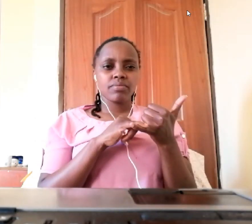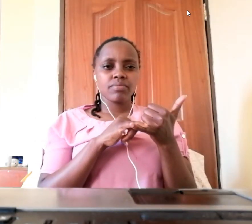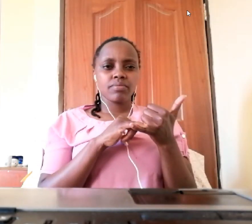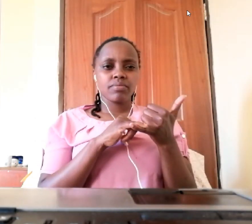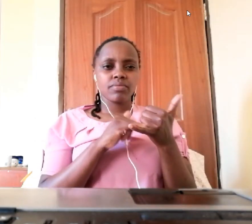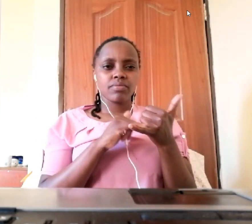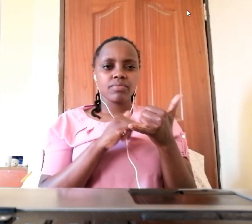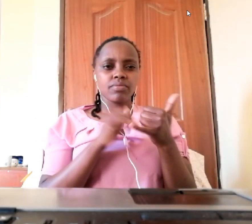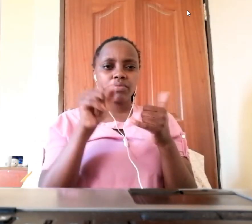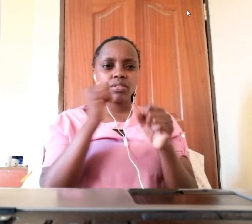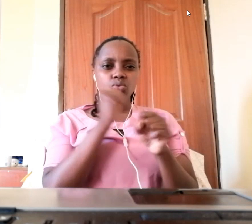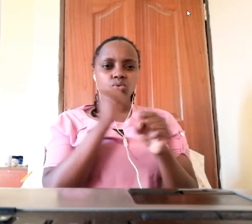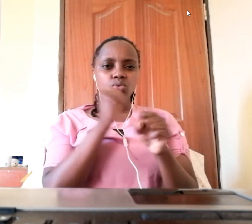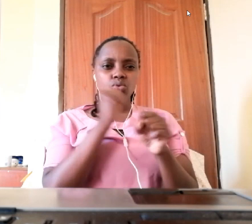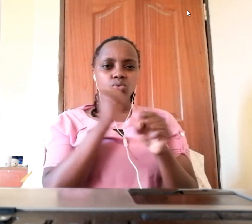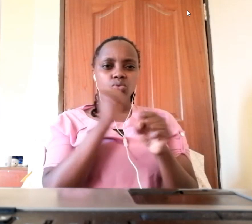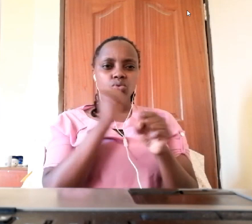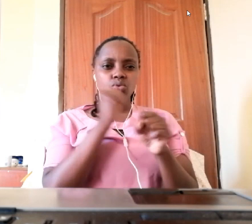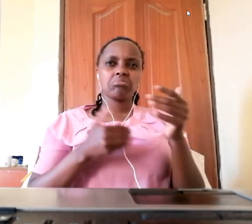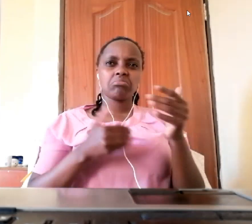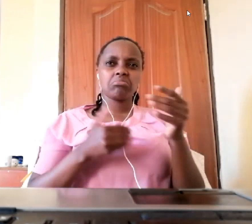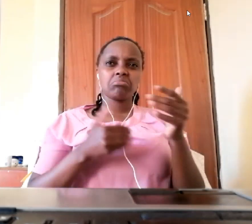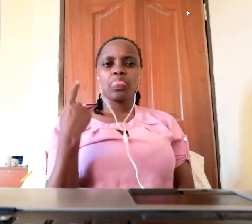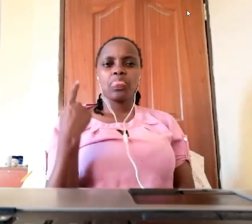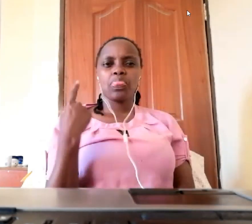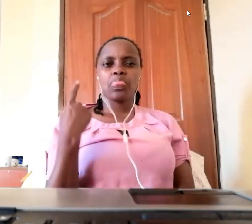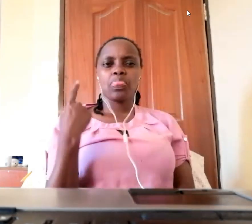This was done quite recently.